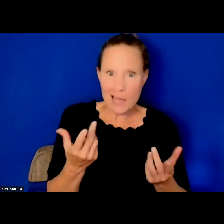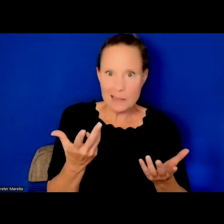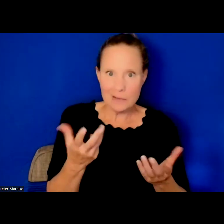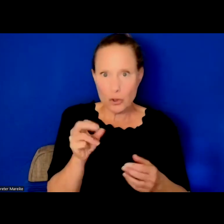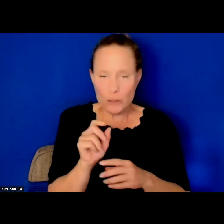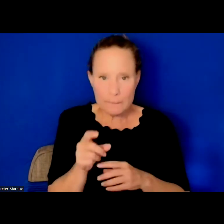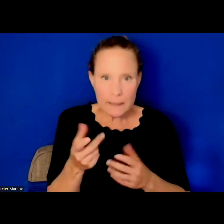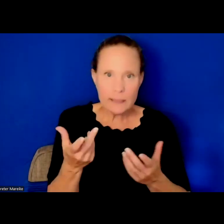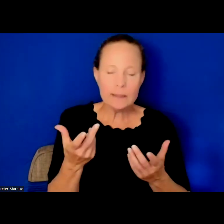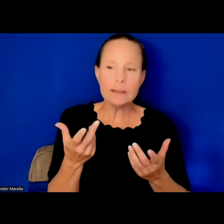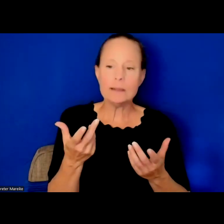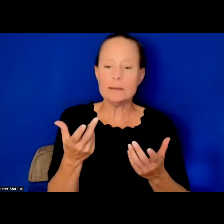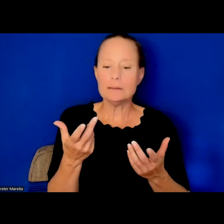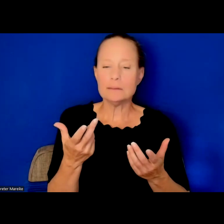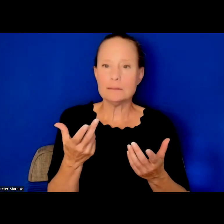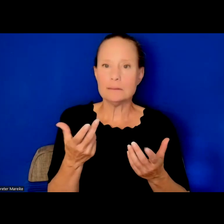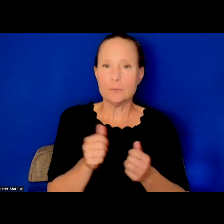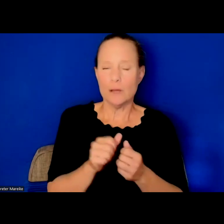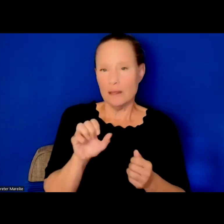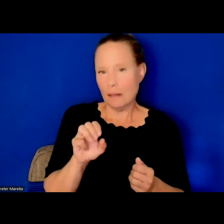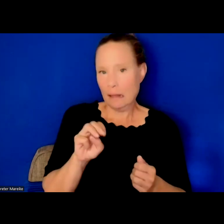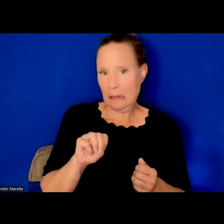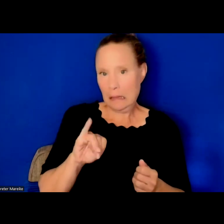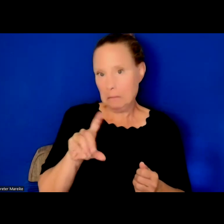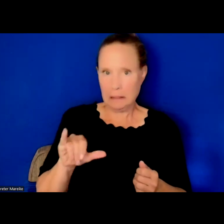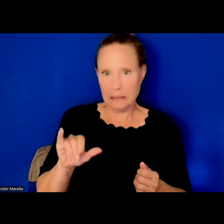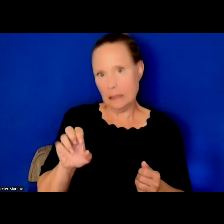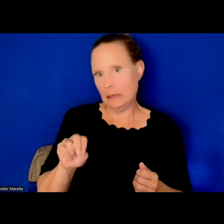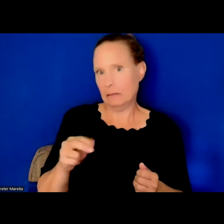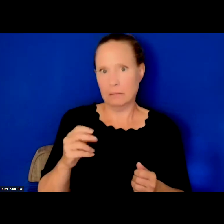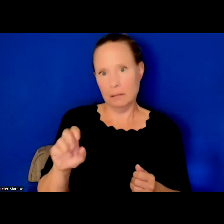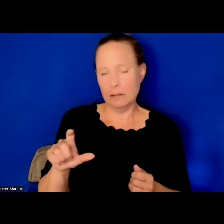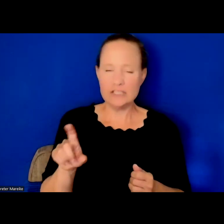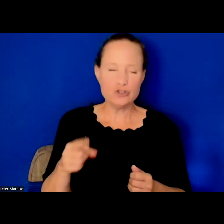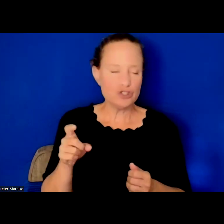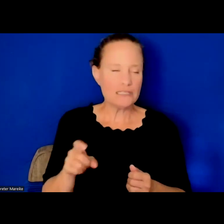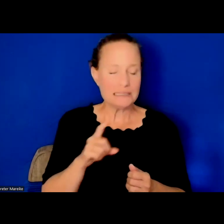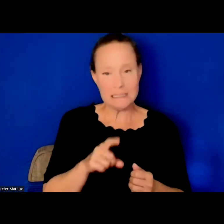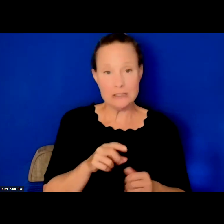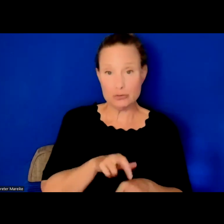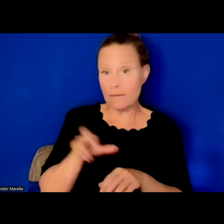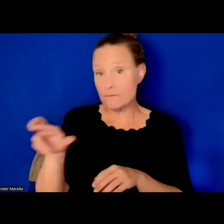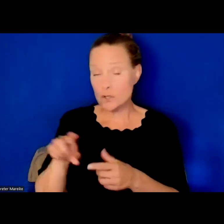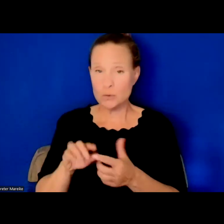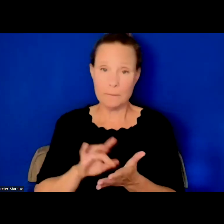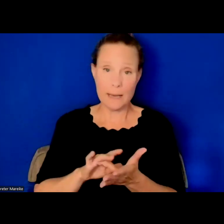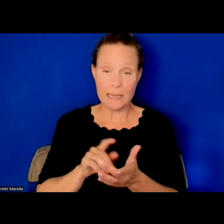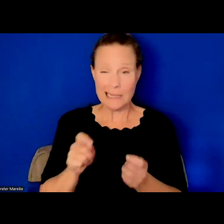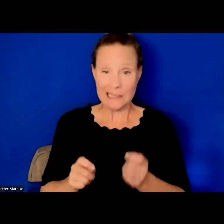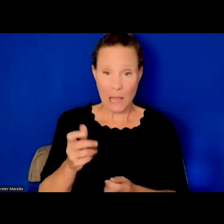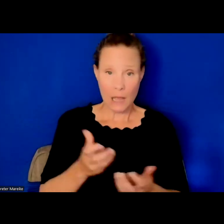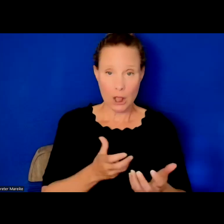30 minutes with Emily Engel and she just needs a referral to medically tailored meal, you would get paid for that 35